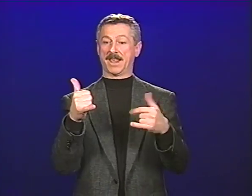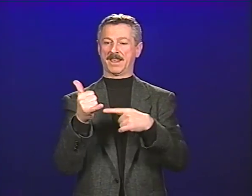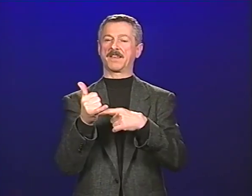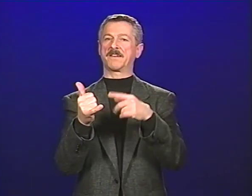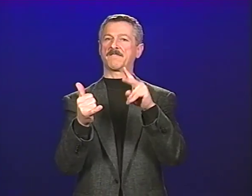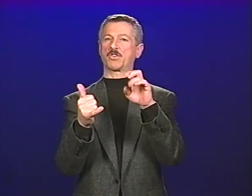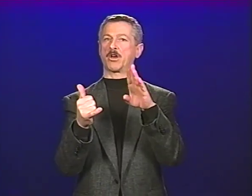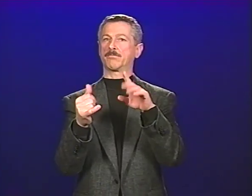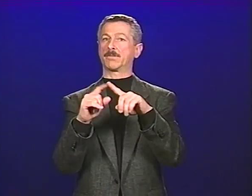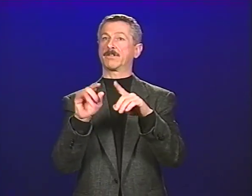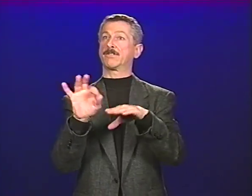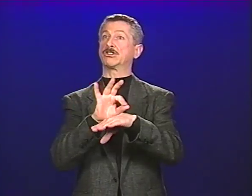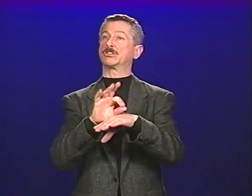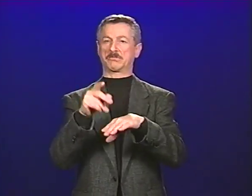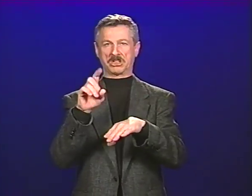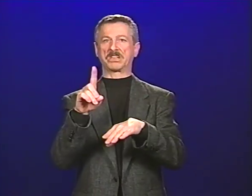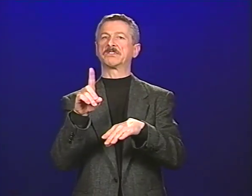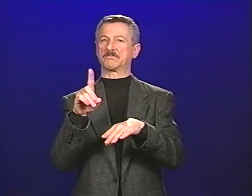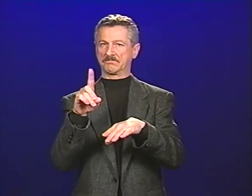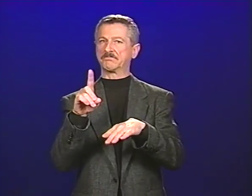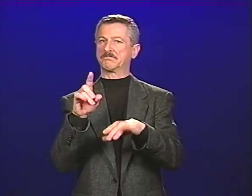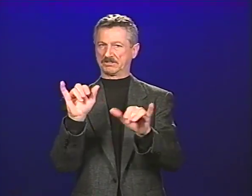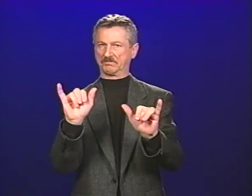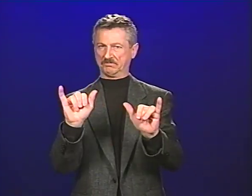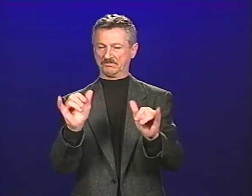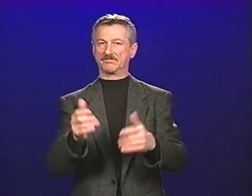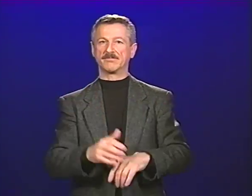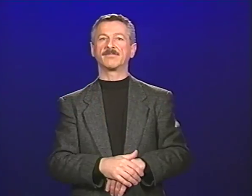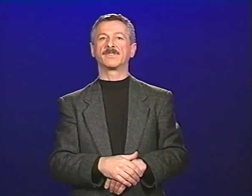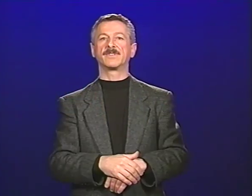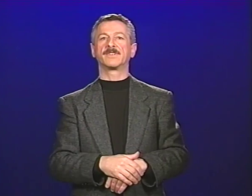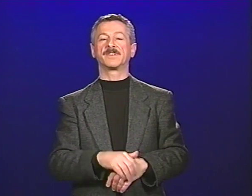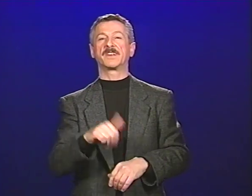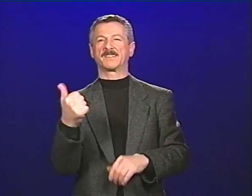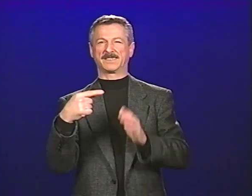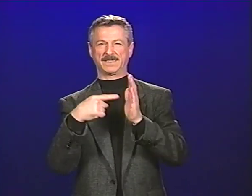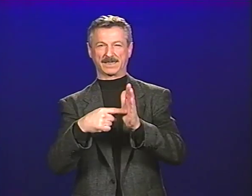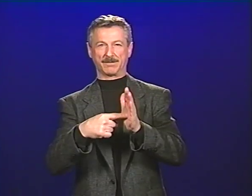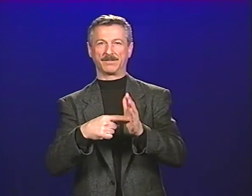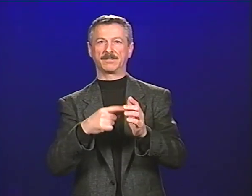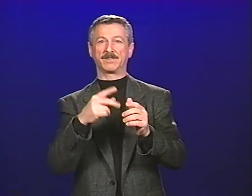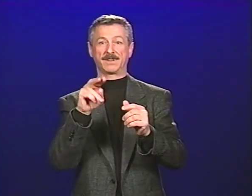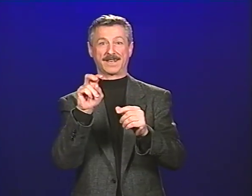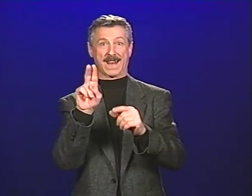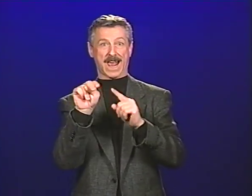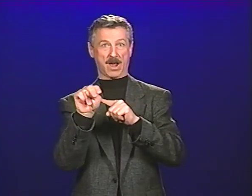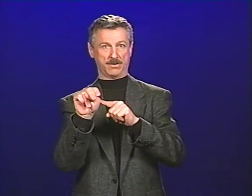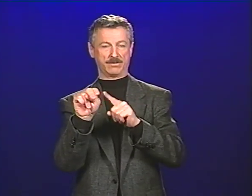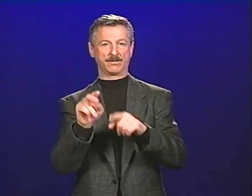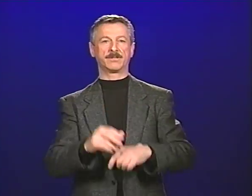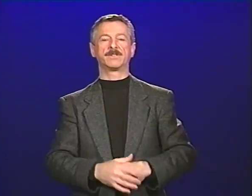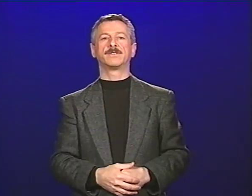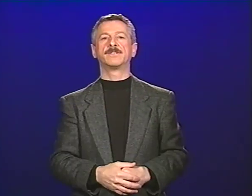play. Play is a verb, but in that sentence it functions as the predicate. Another example of a noun